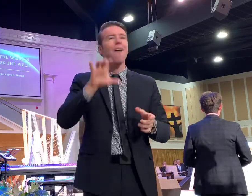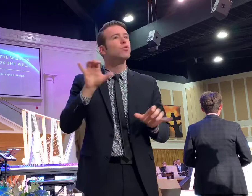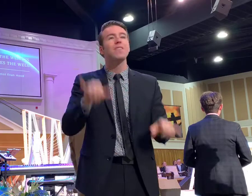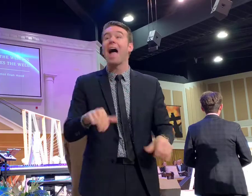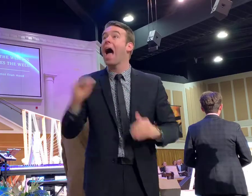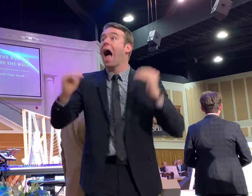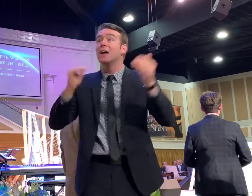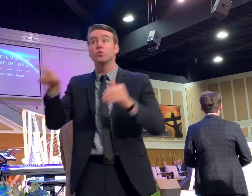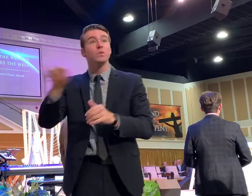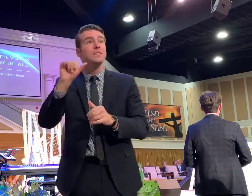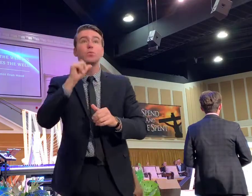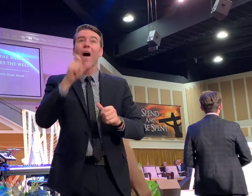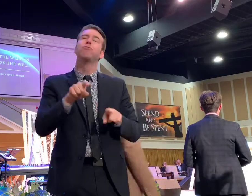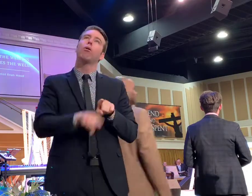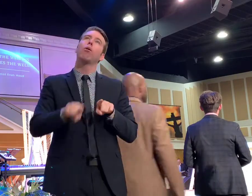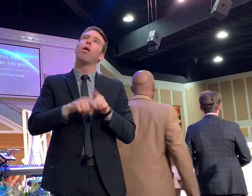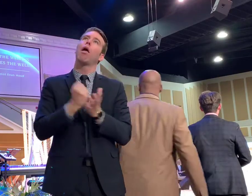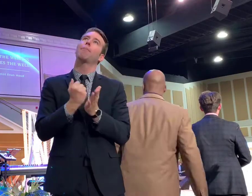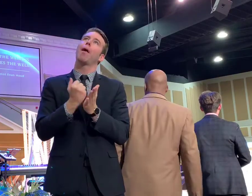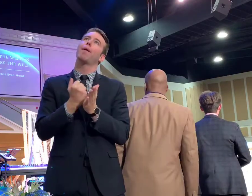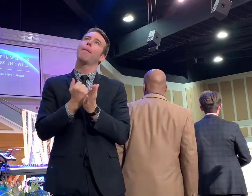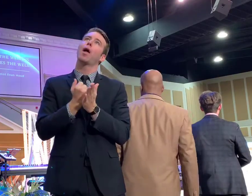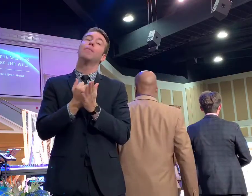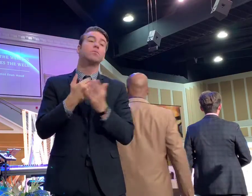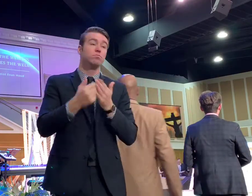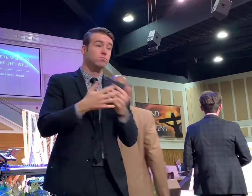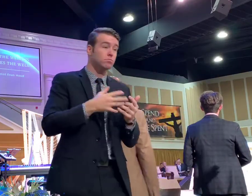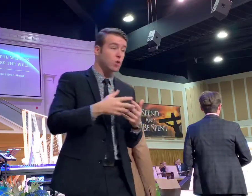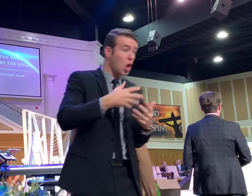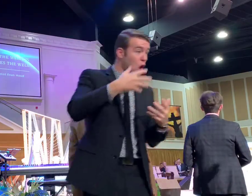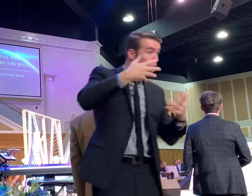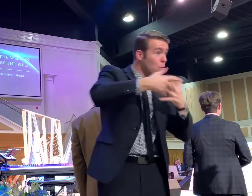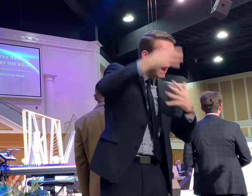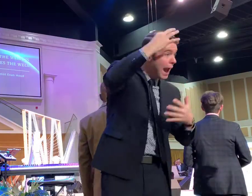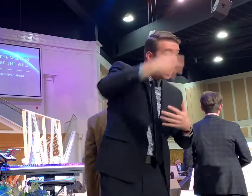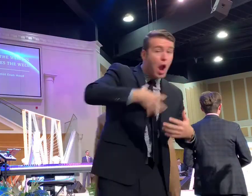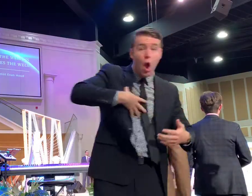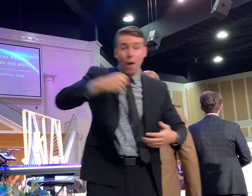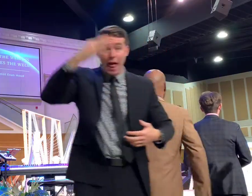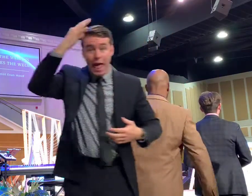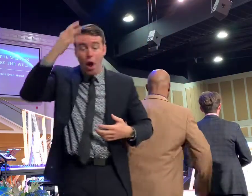Adults, you ain't got to live that way. Gray hair, white hair, you don't have to live that way either.